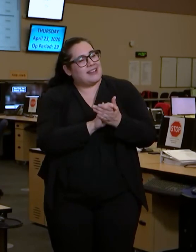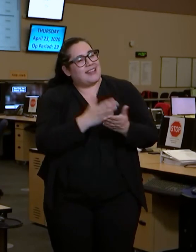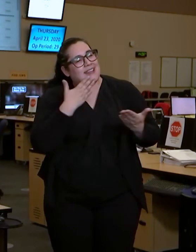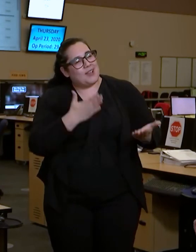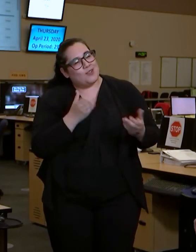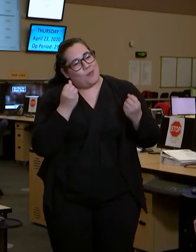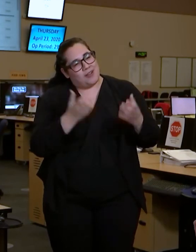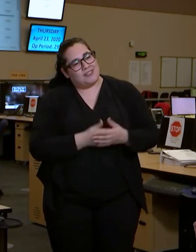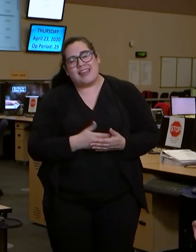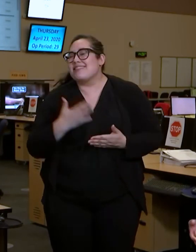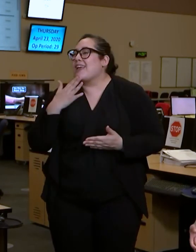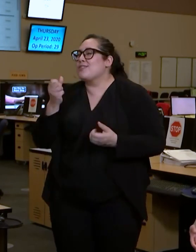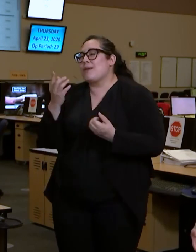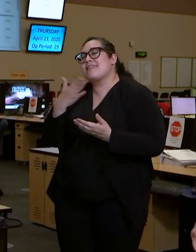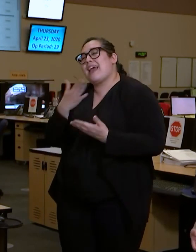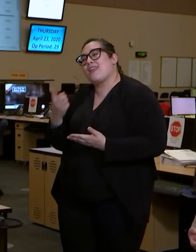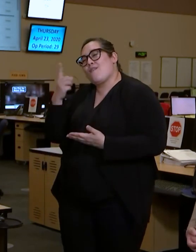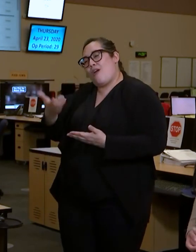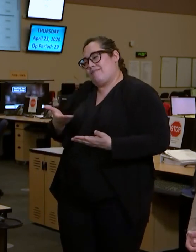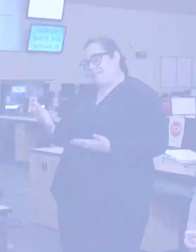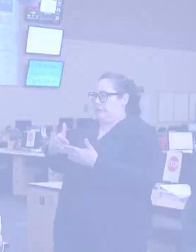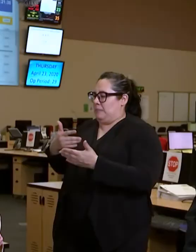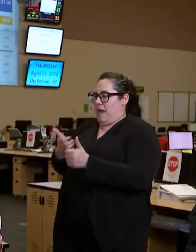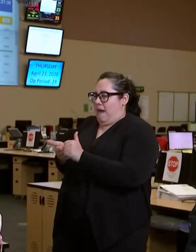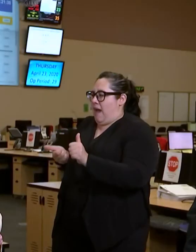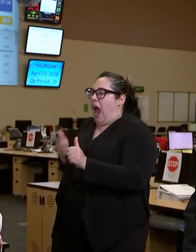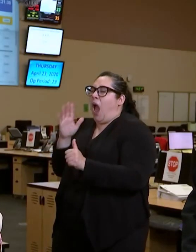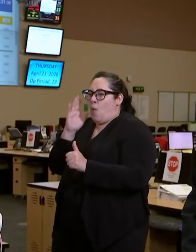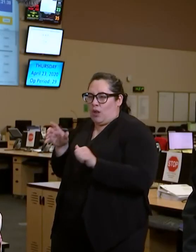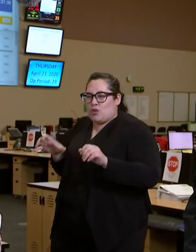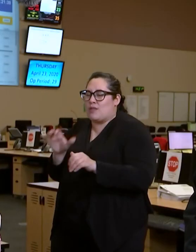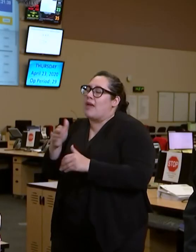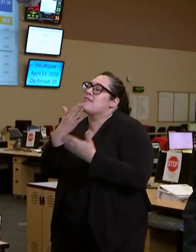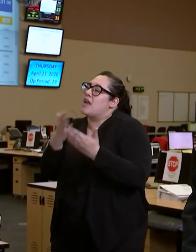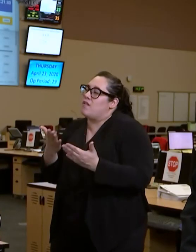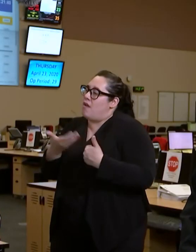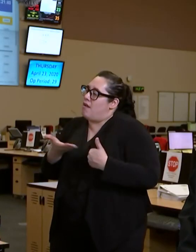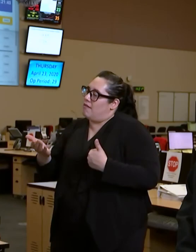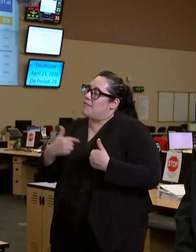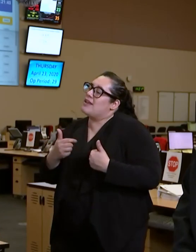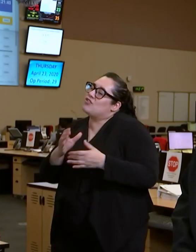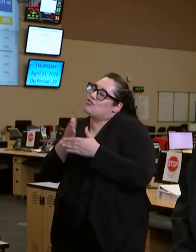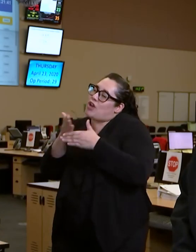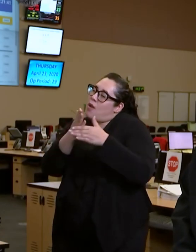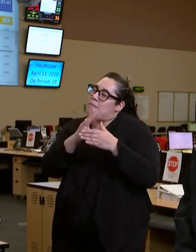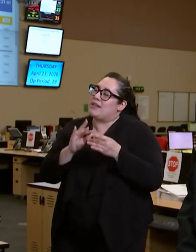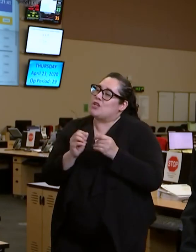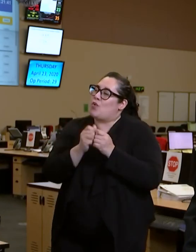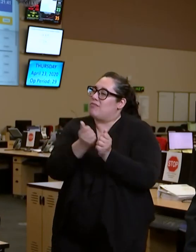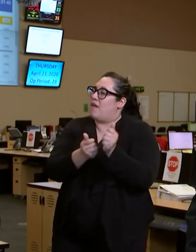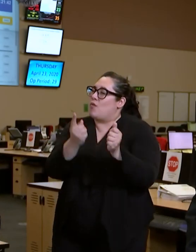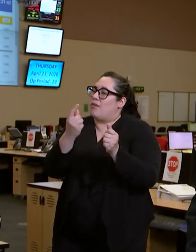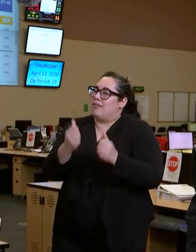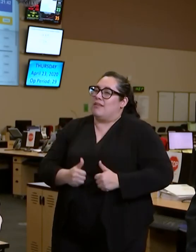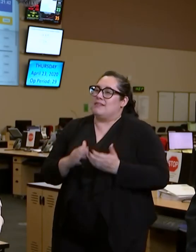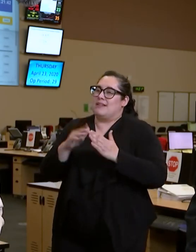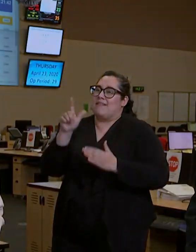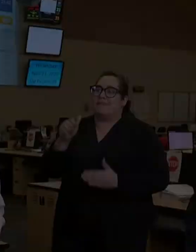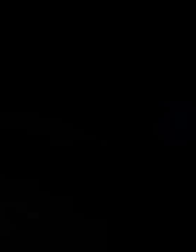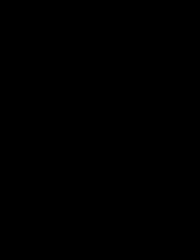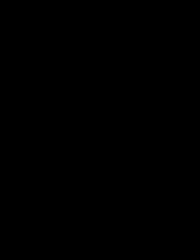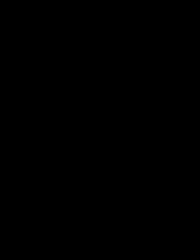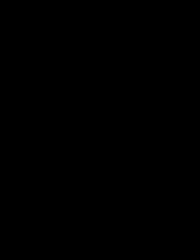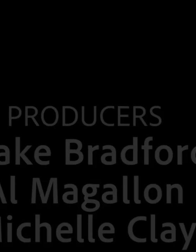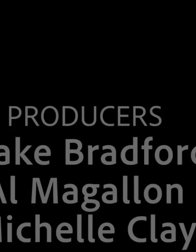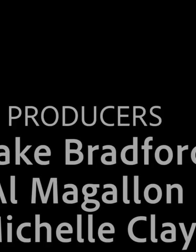and thank you very much. Thank you so much, and thank you so much for having me. Thank you for having us on and sharing the message out there with the Angelinos. My pleasure.